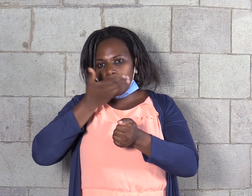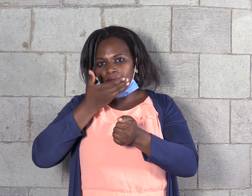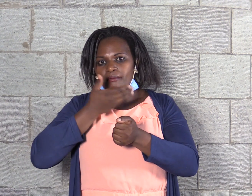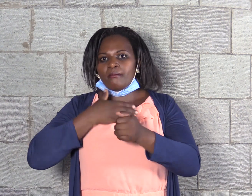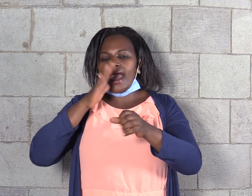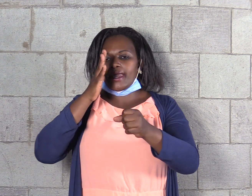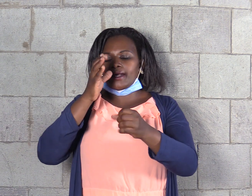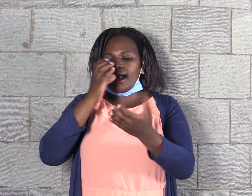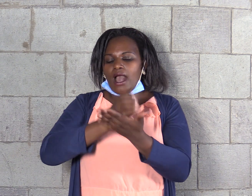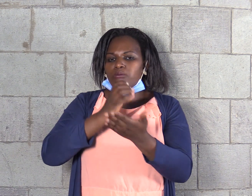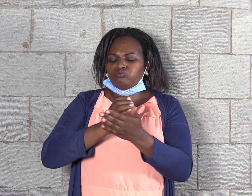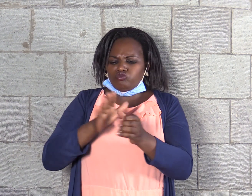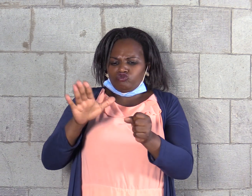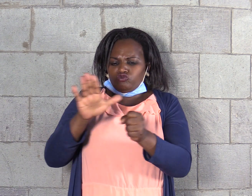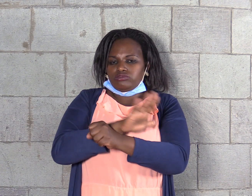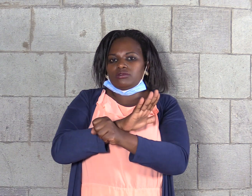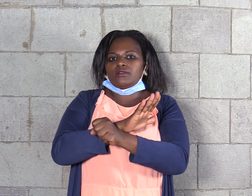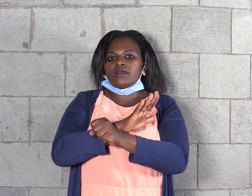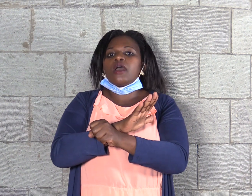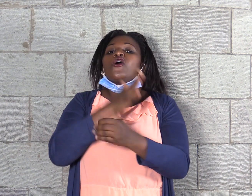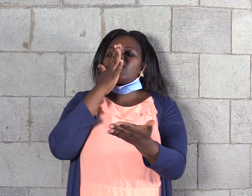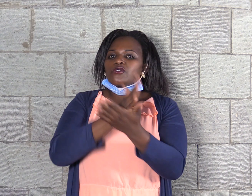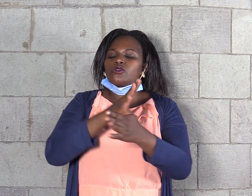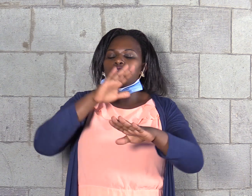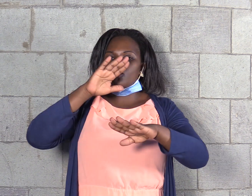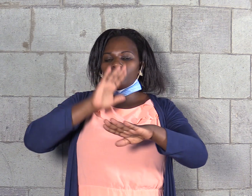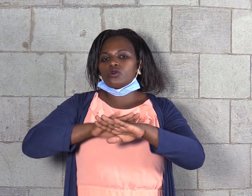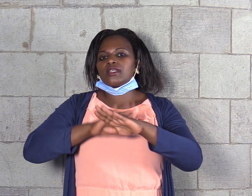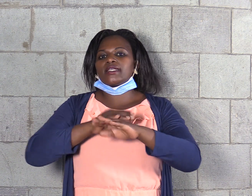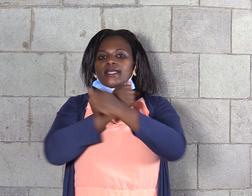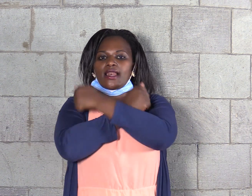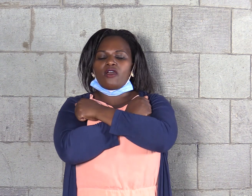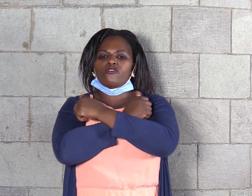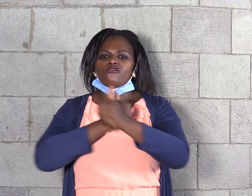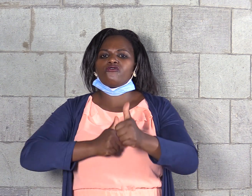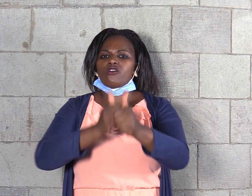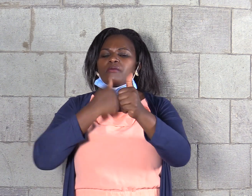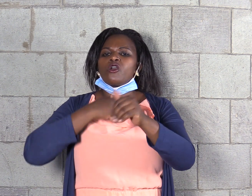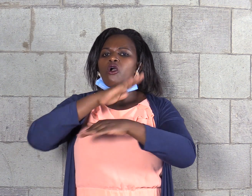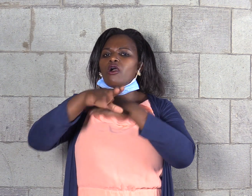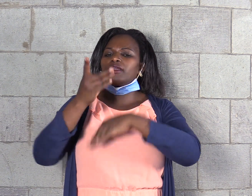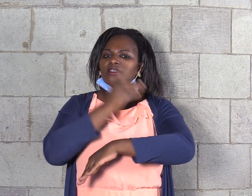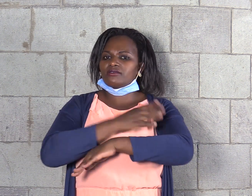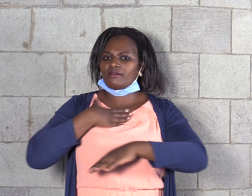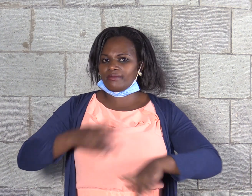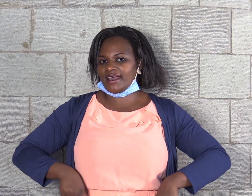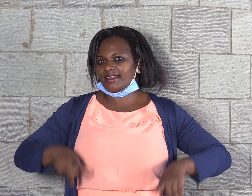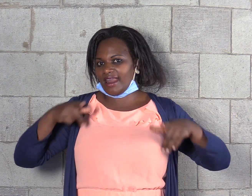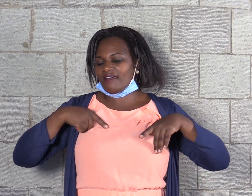overflows. Surely goodness and love will follow me all the days of my life, and I'll dwell in the house of the Lord